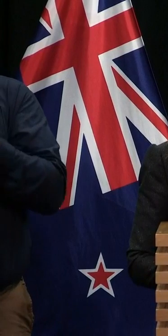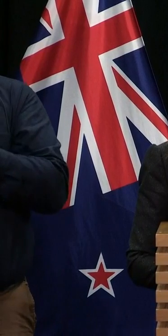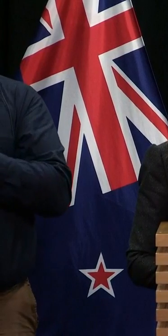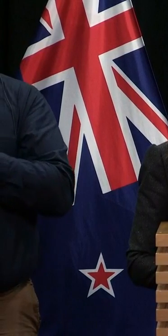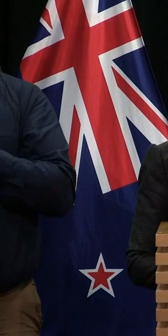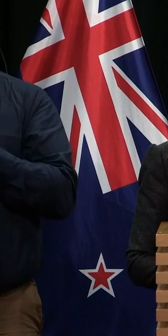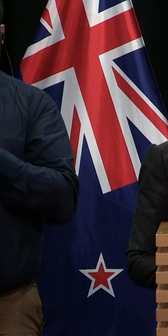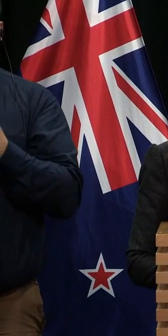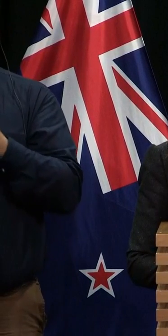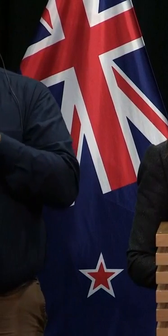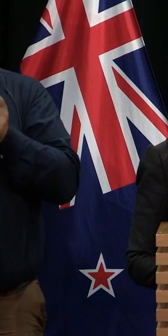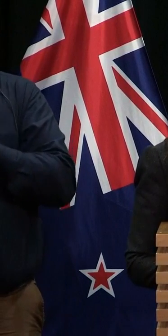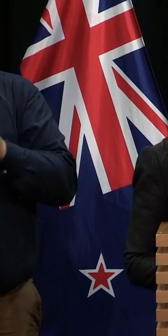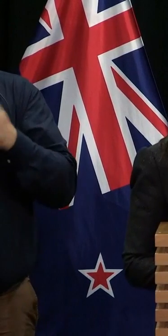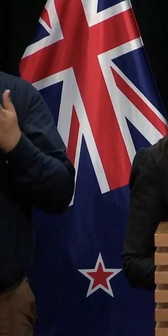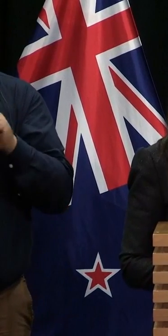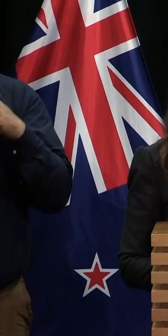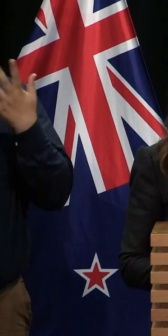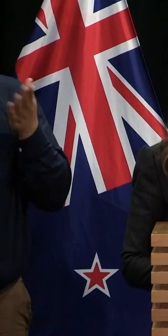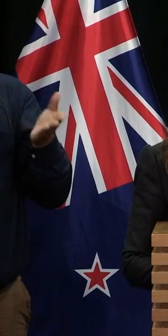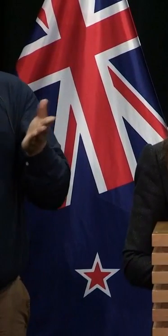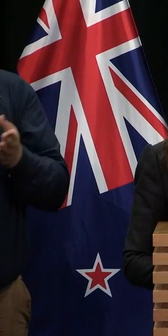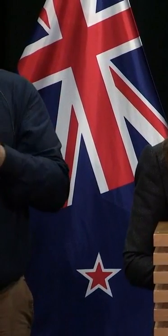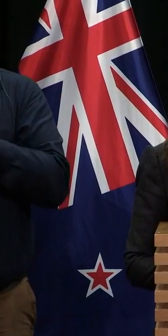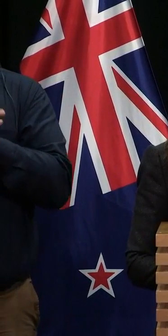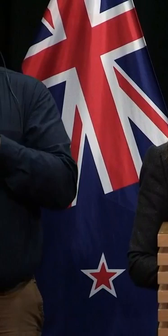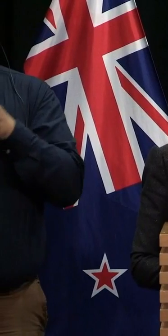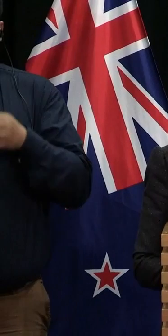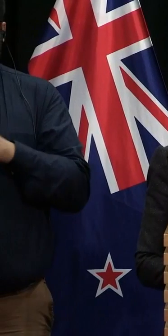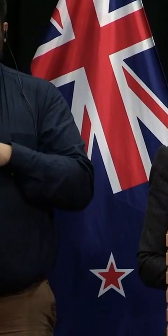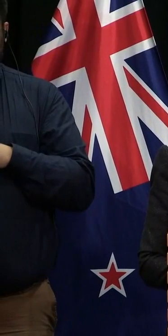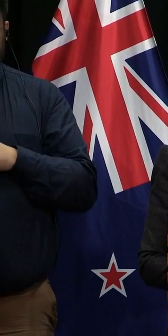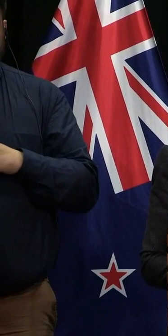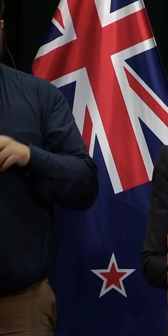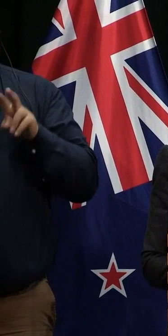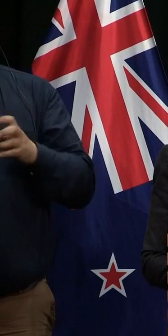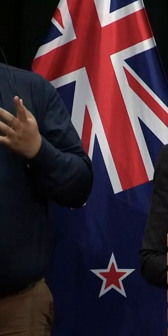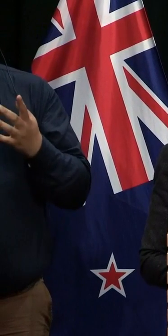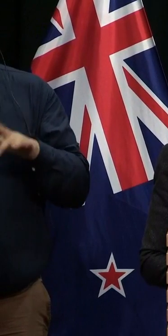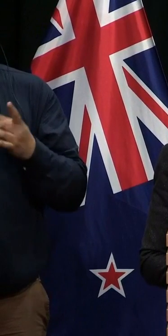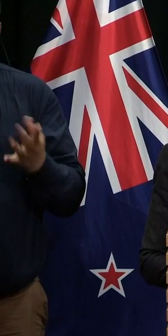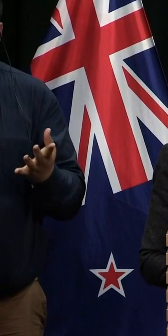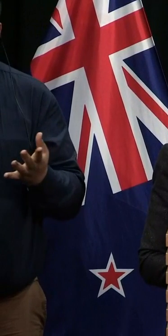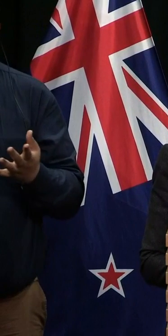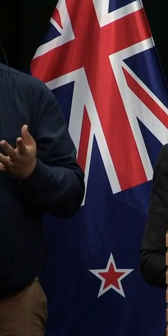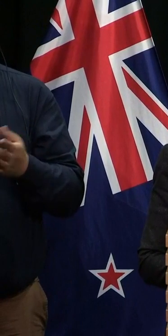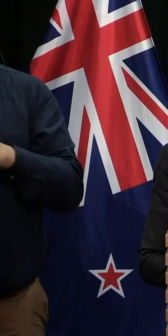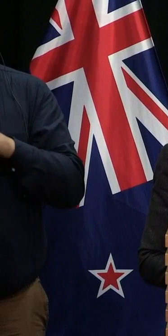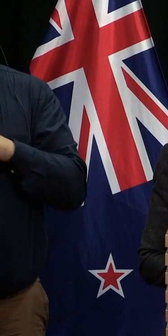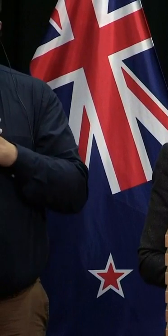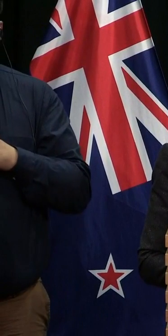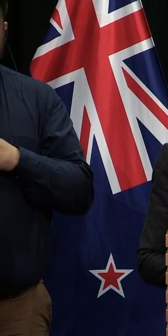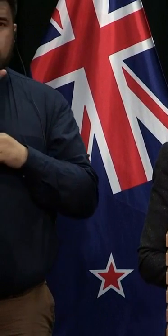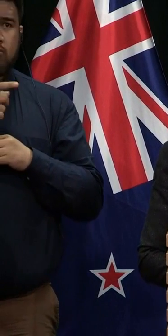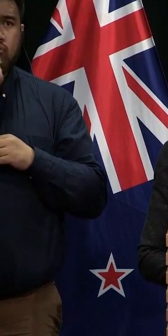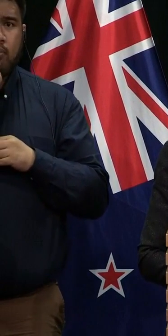or redress or actions like that? I wouldn't want to predetermine what the inquiry may wish to say in the interim reports. I think that we have